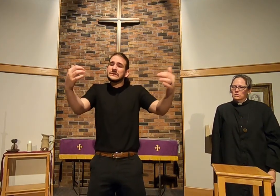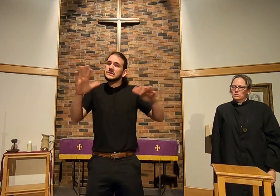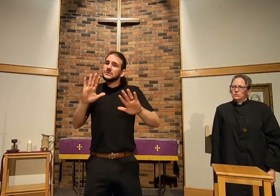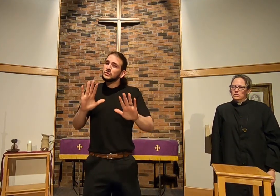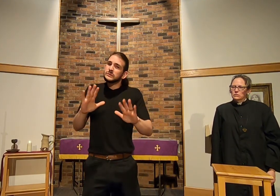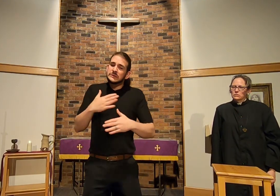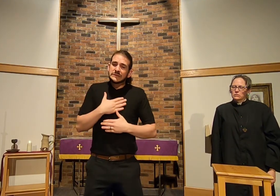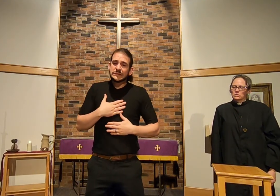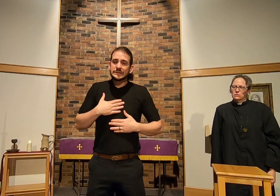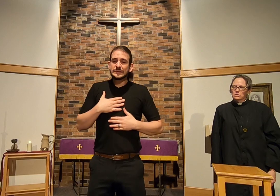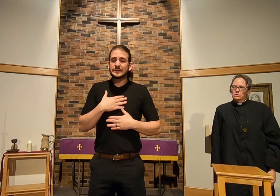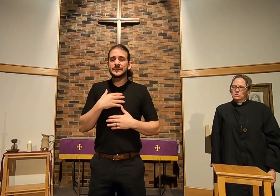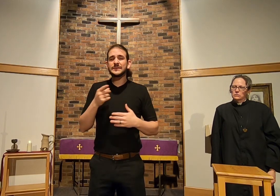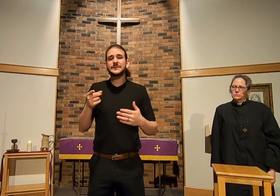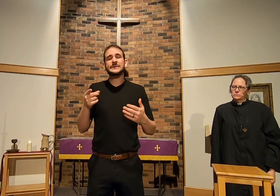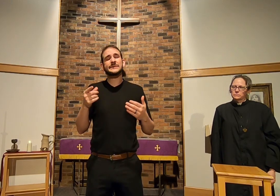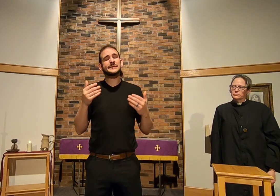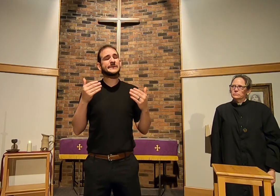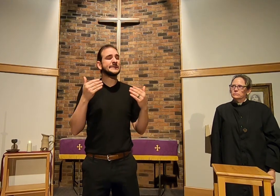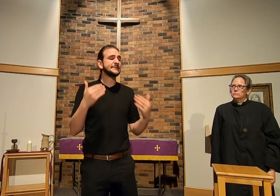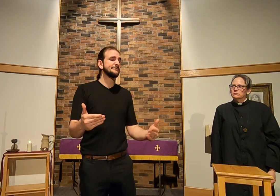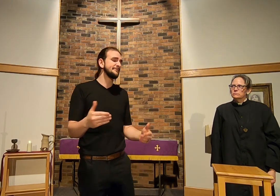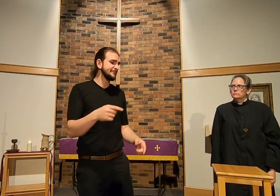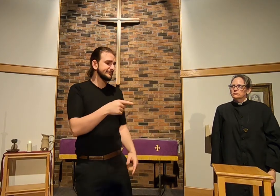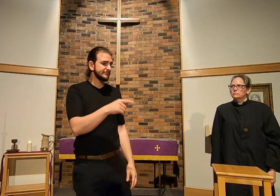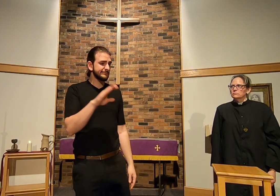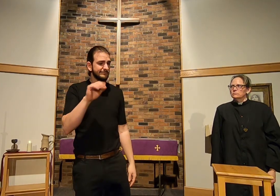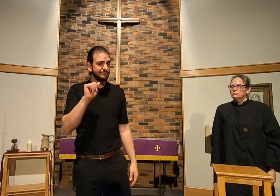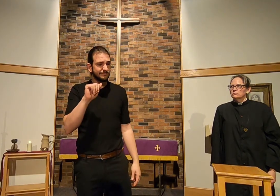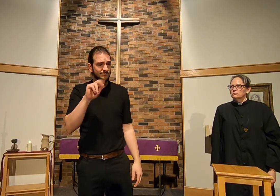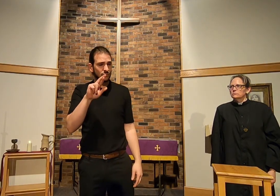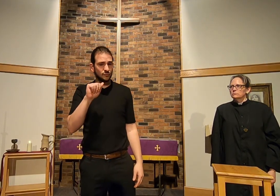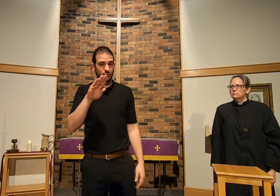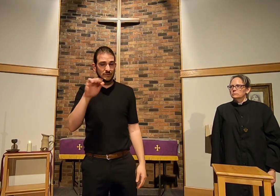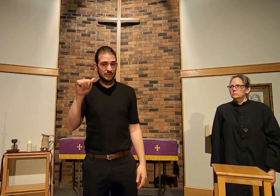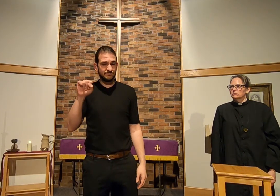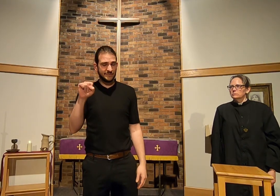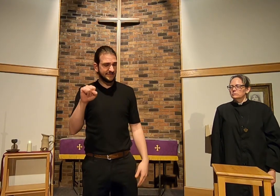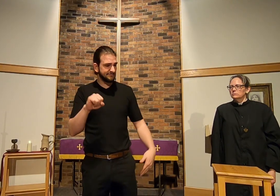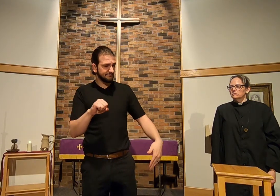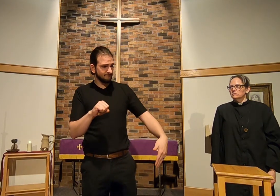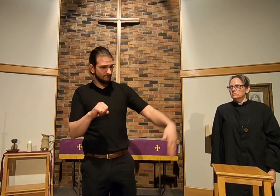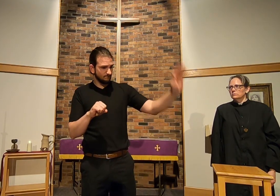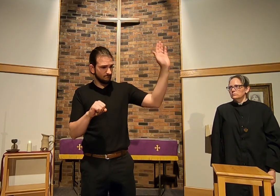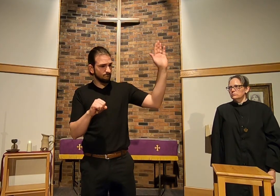Pilate wanted to please the crowd, so he set Barabbas free.